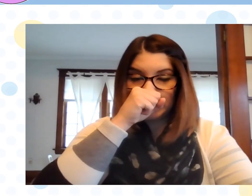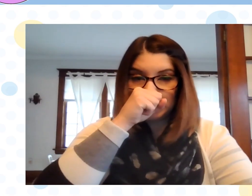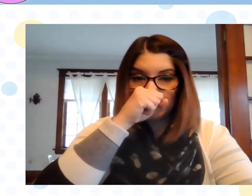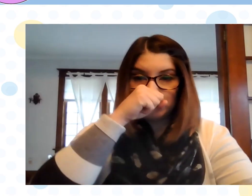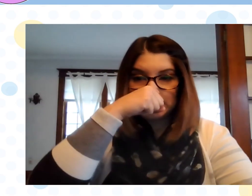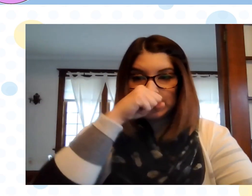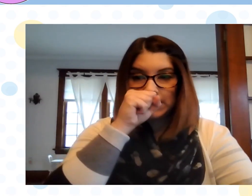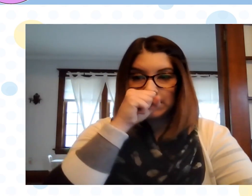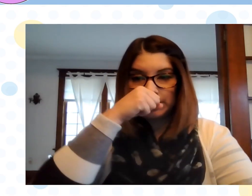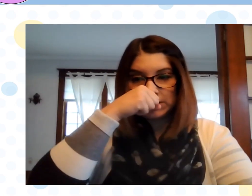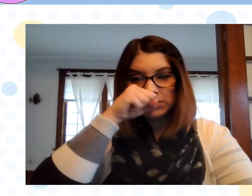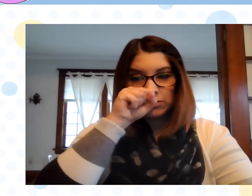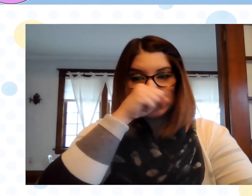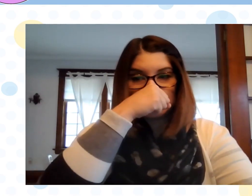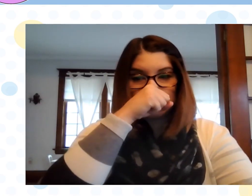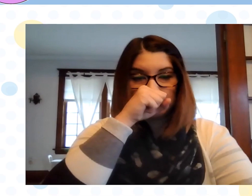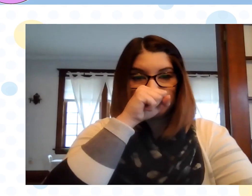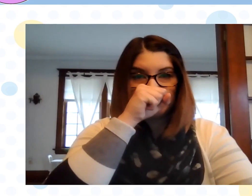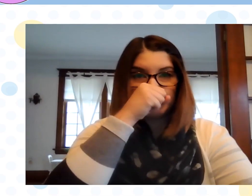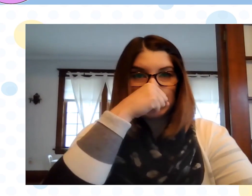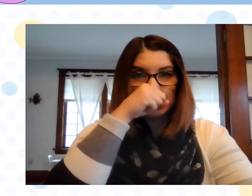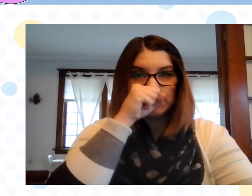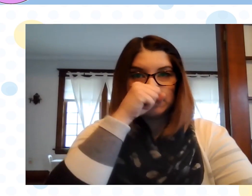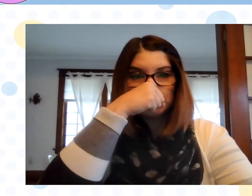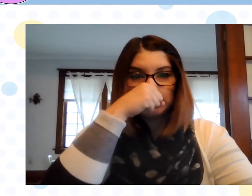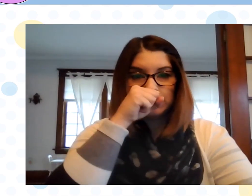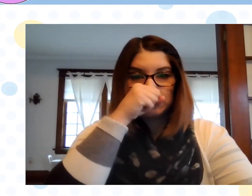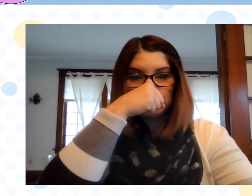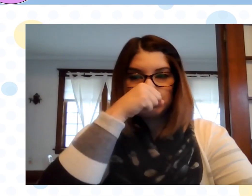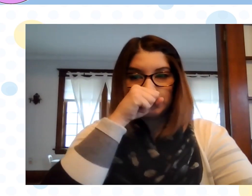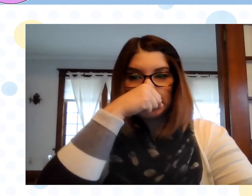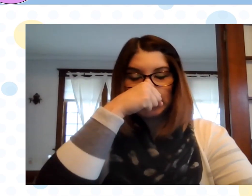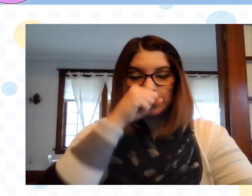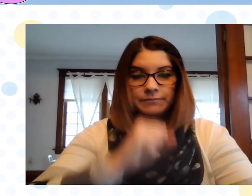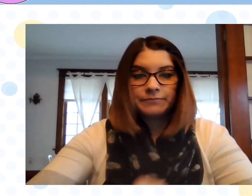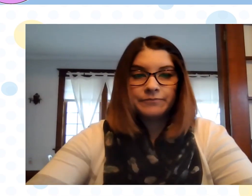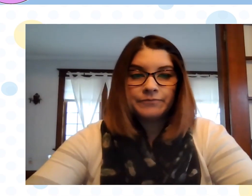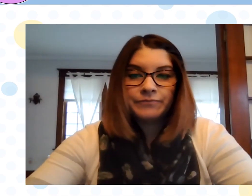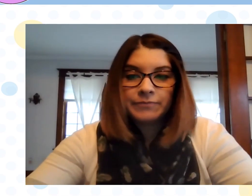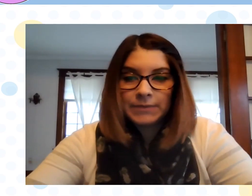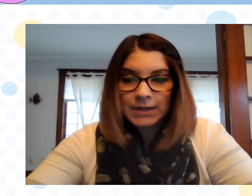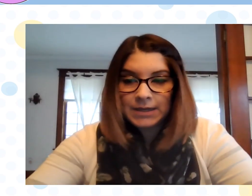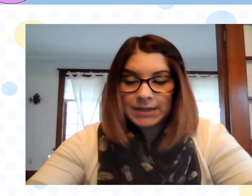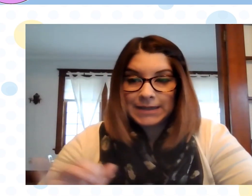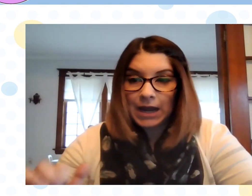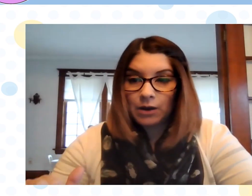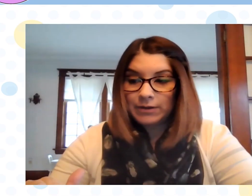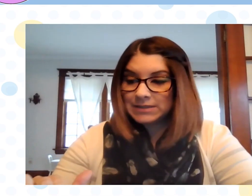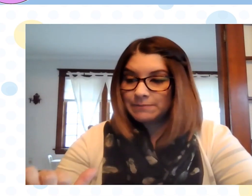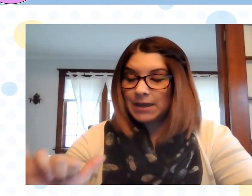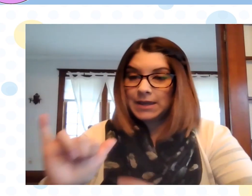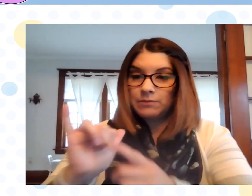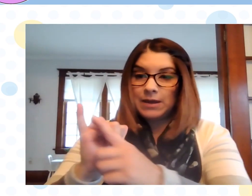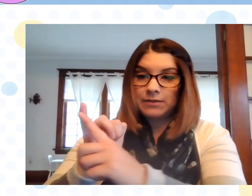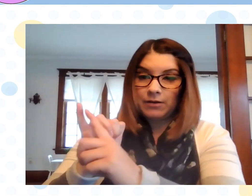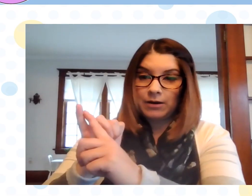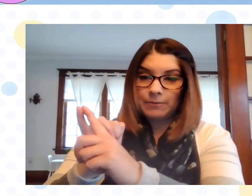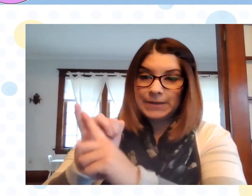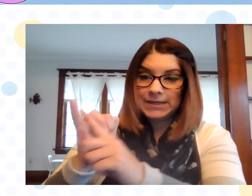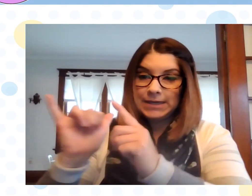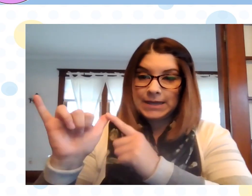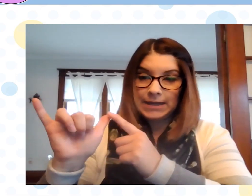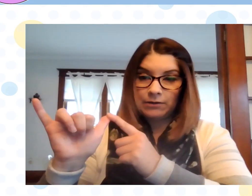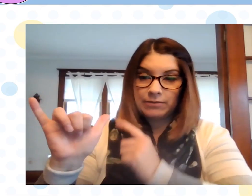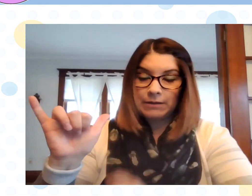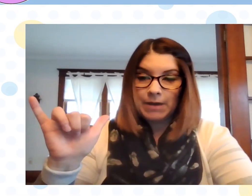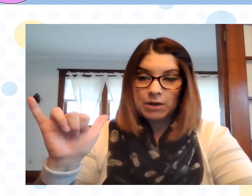of the nose, and we just turn it. Pig. Pig. Cow is made with our